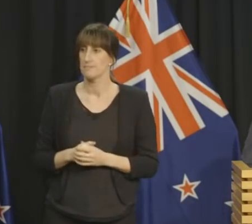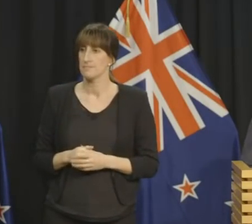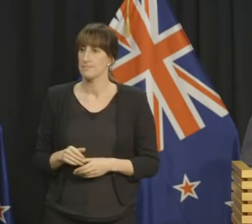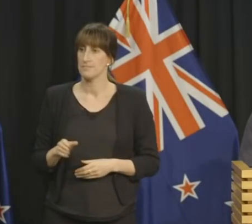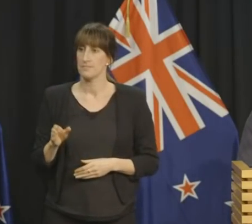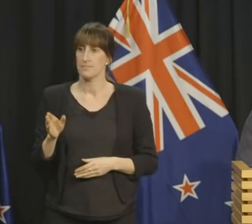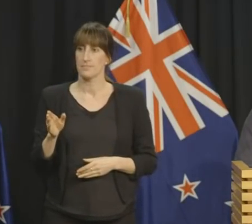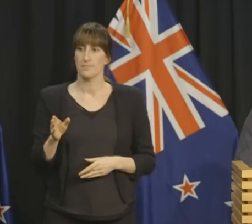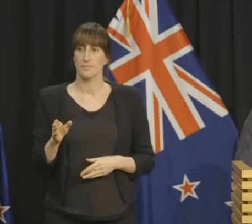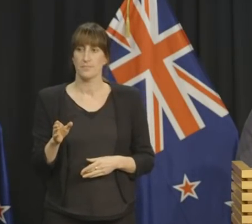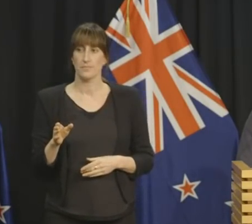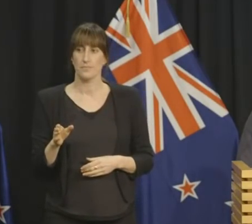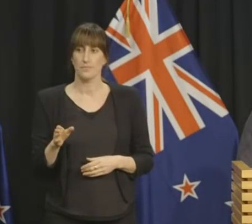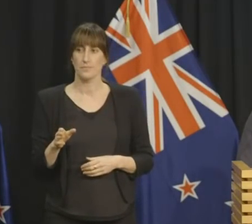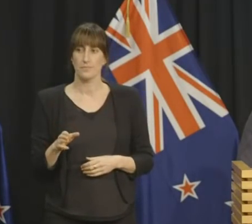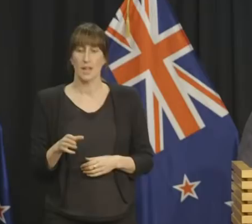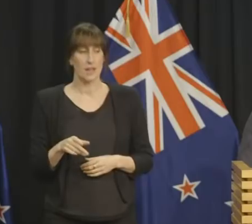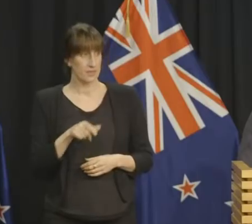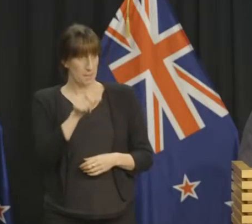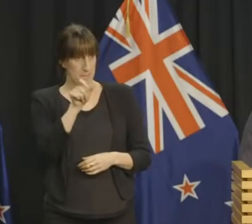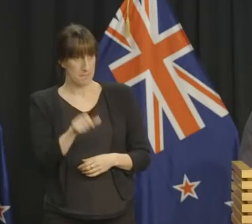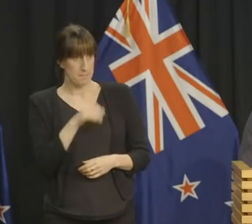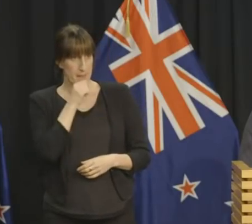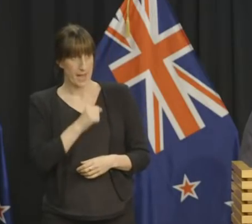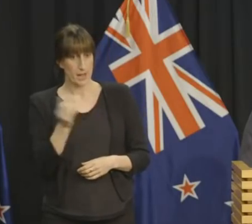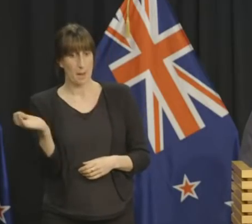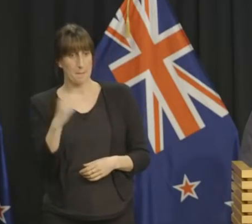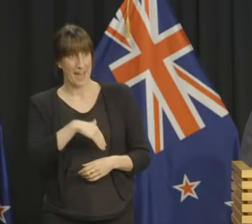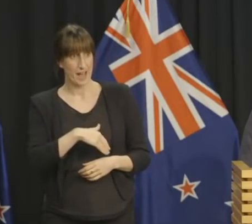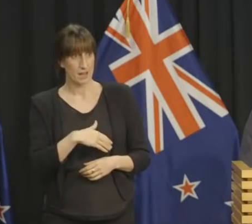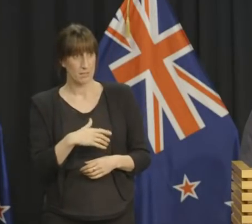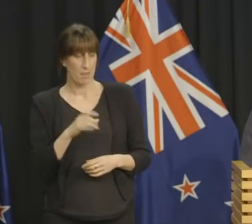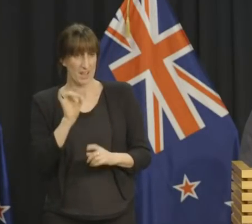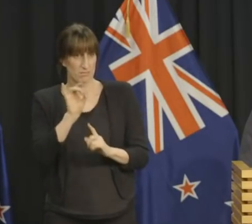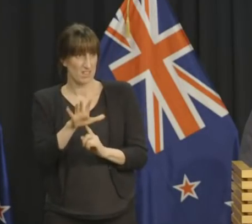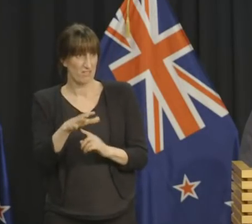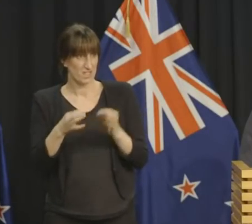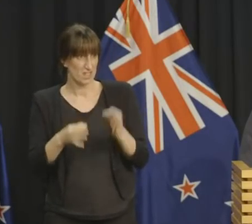just returned of his own volition. My understanding is that he came back, yes.